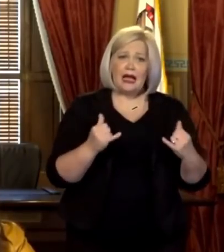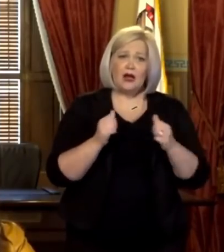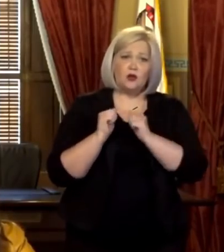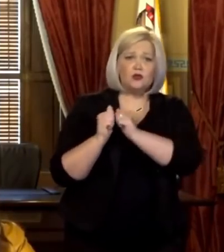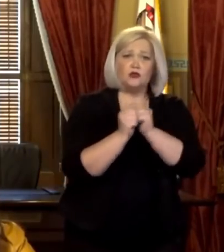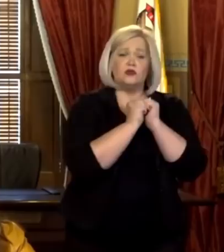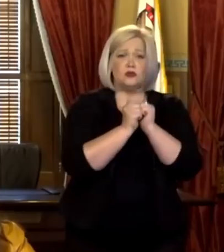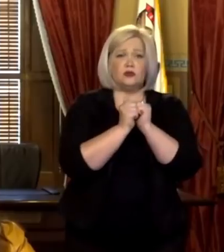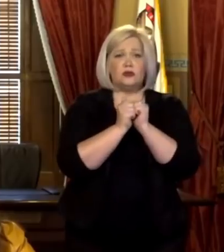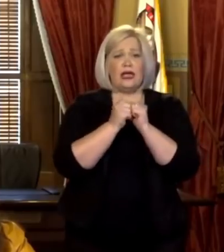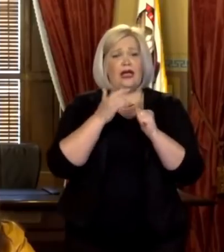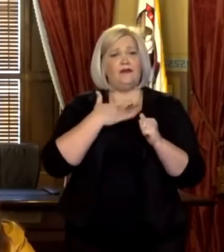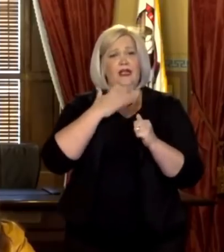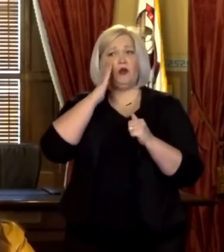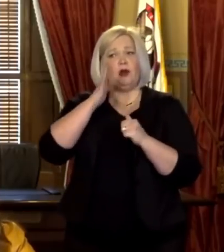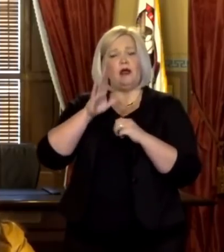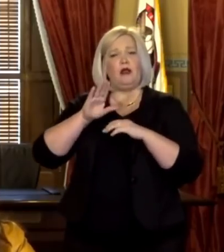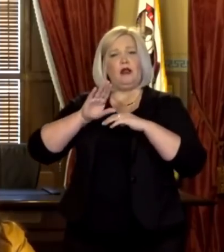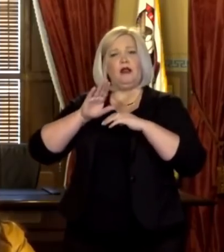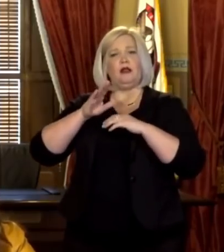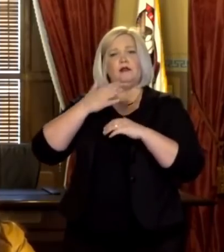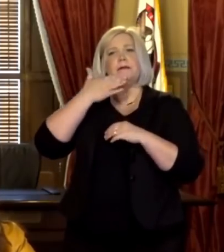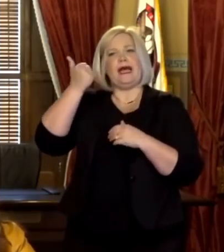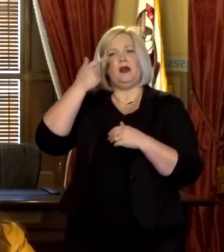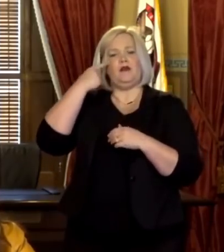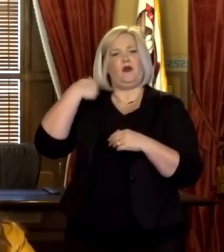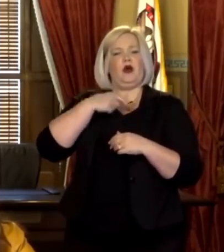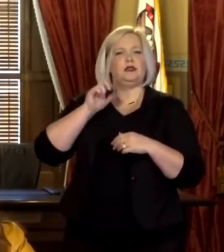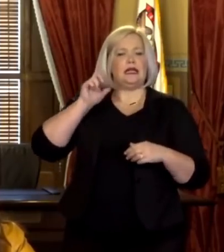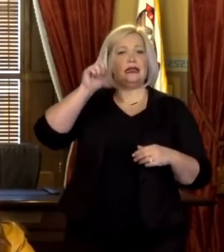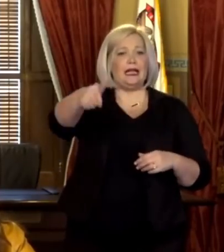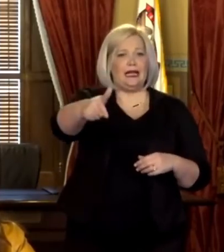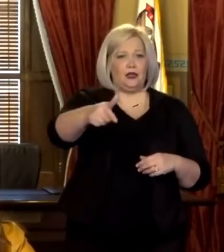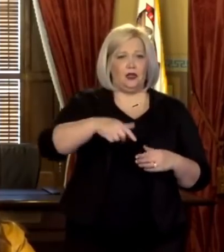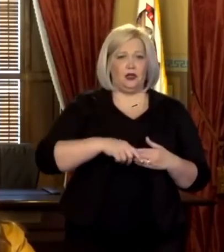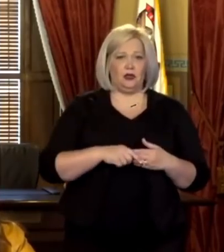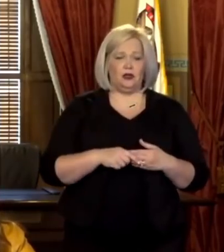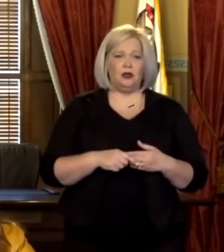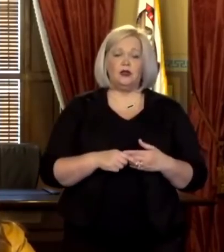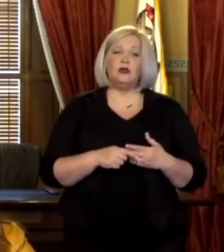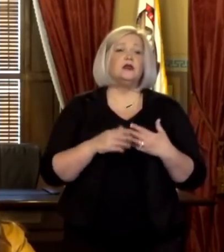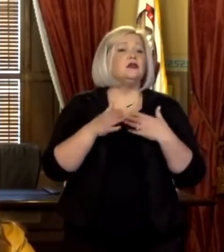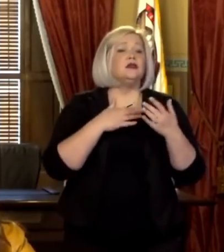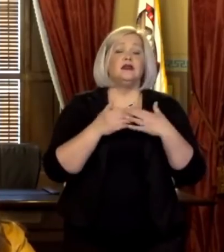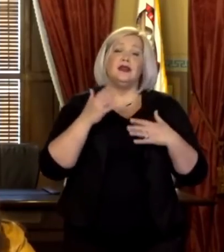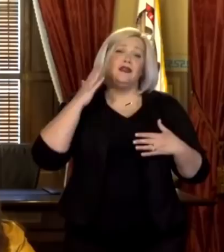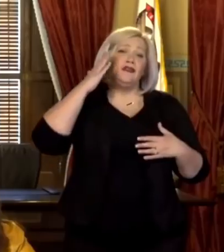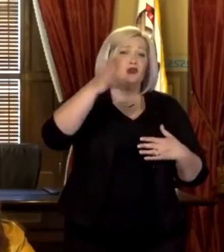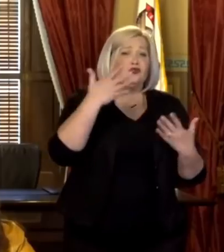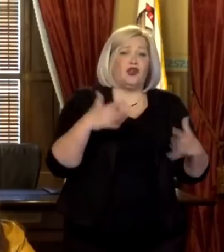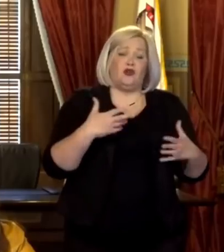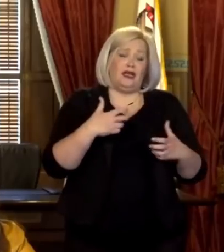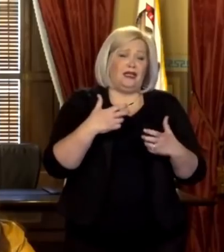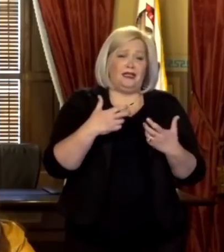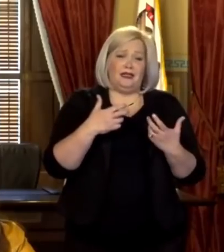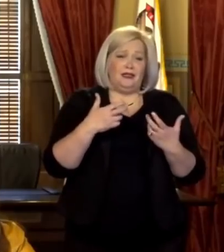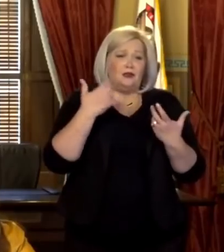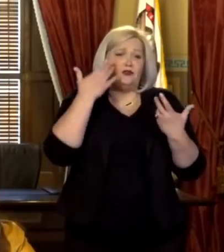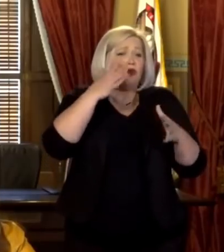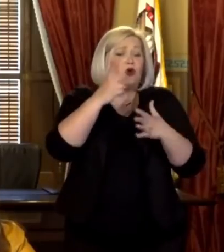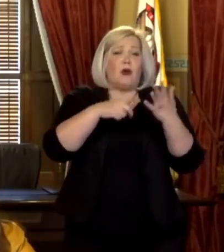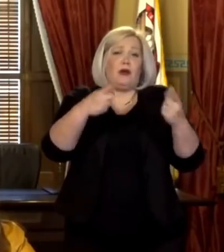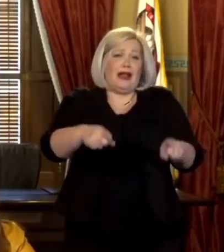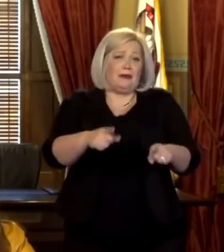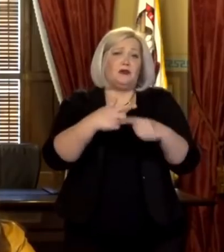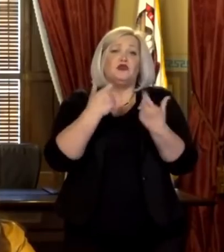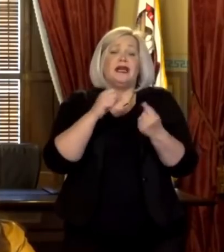contributed to a better outcome. It's going to be hard to be grateful for the outcome no matter what it is, because it's already been tough. But the fact of the matter is,